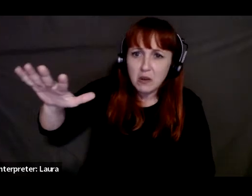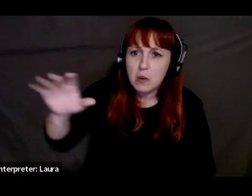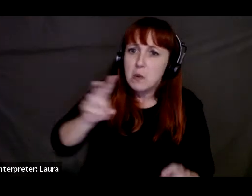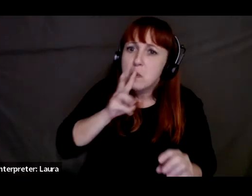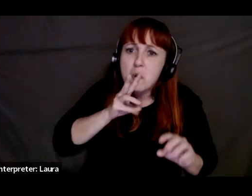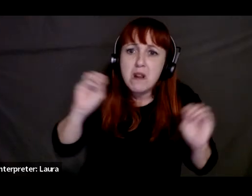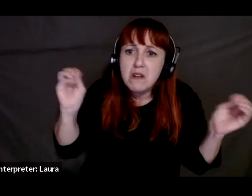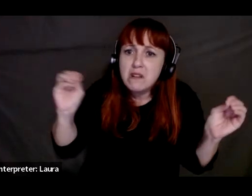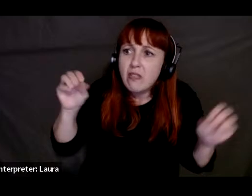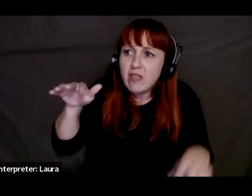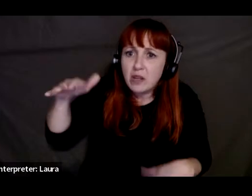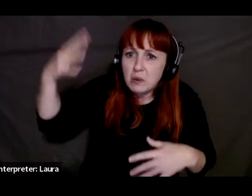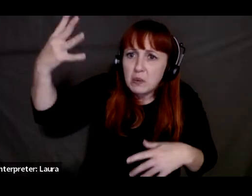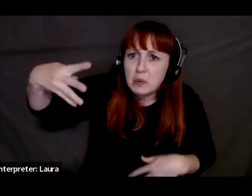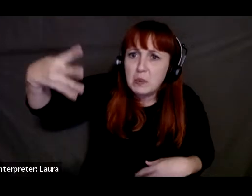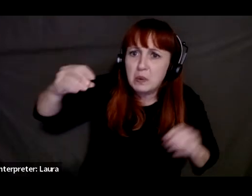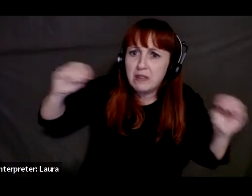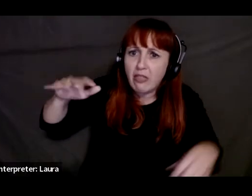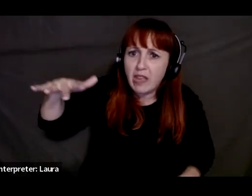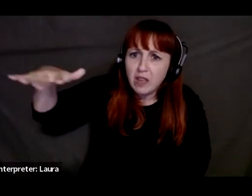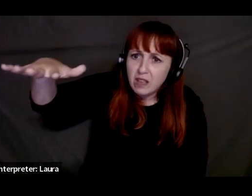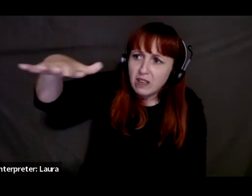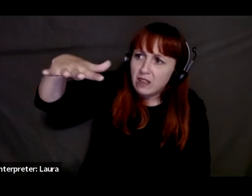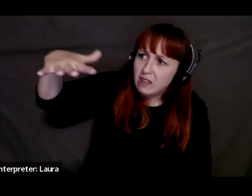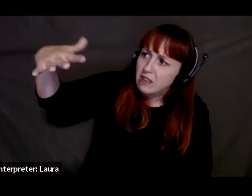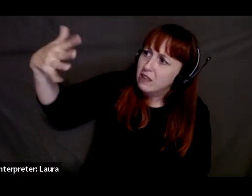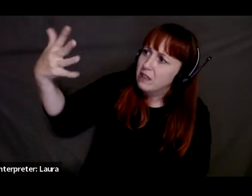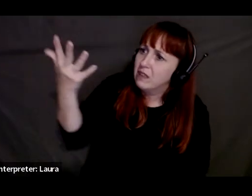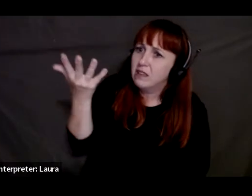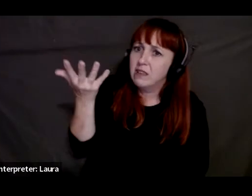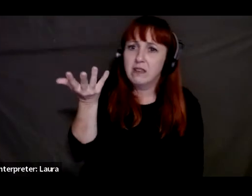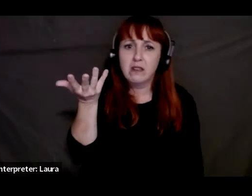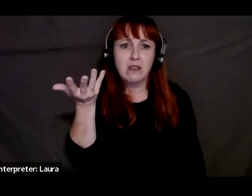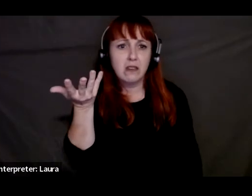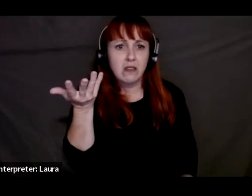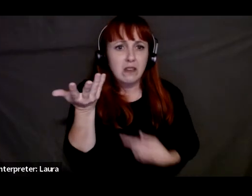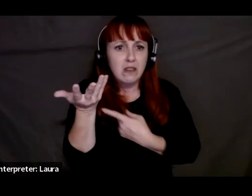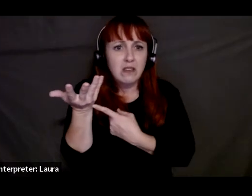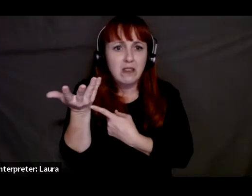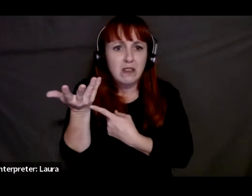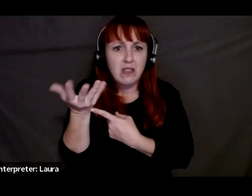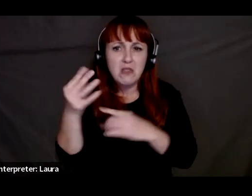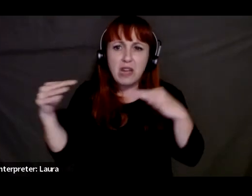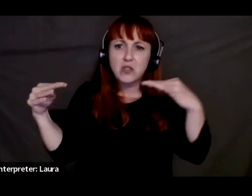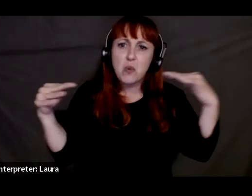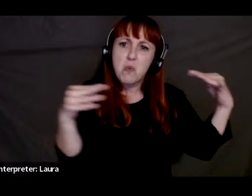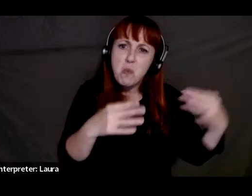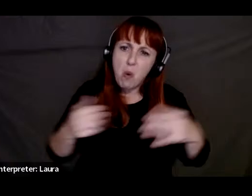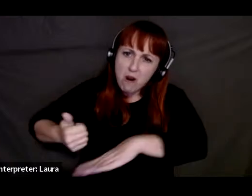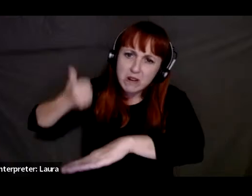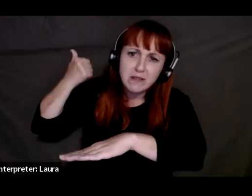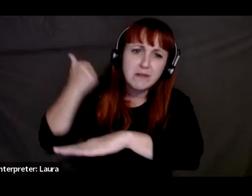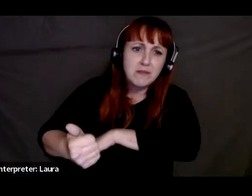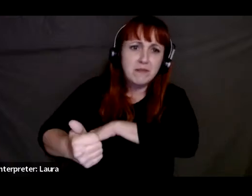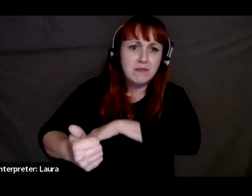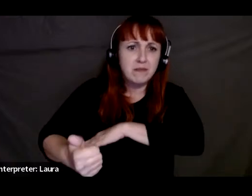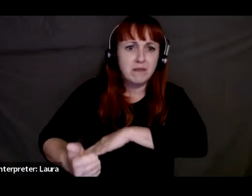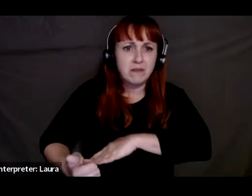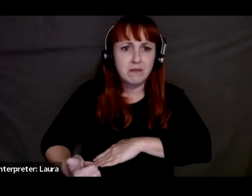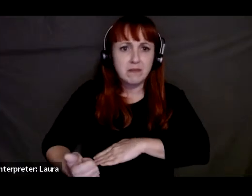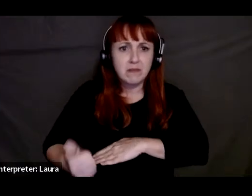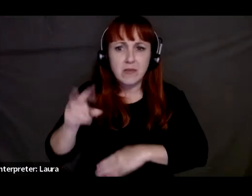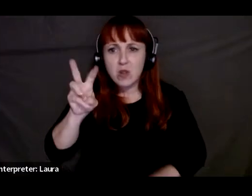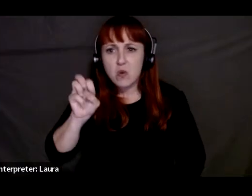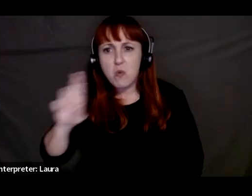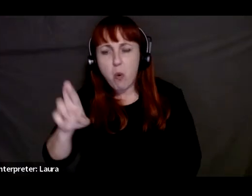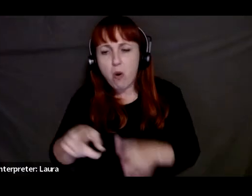water, no nothing. This is what war does. This is what the